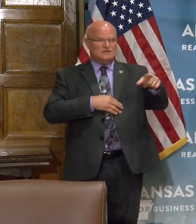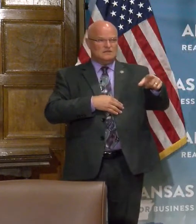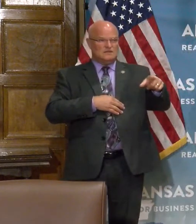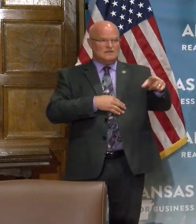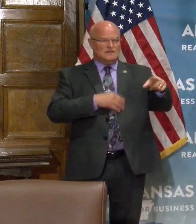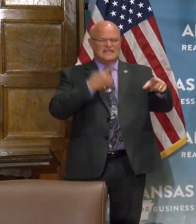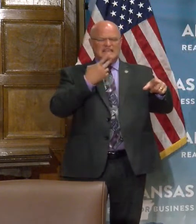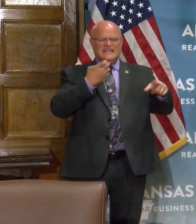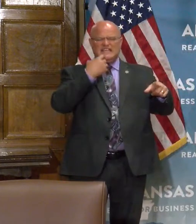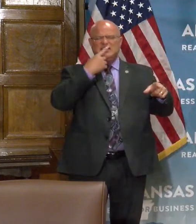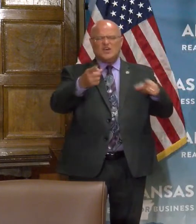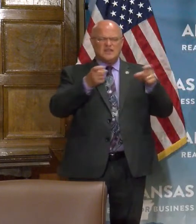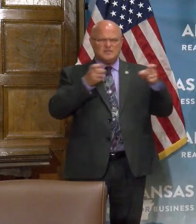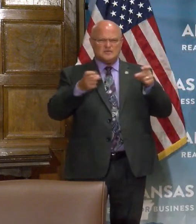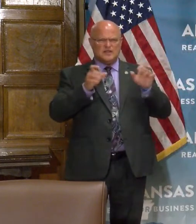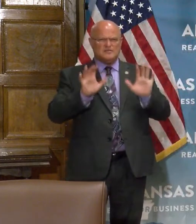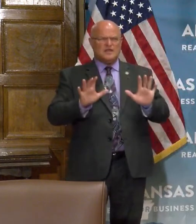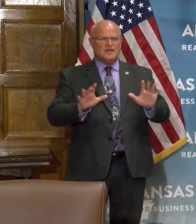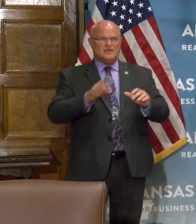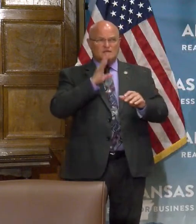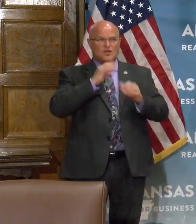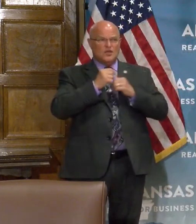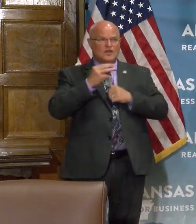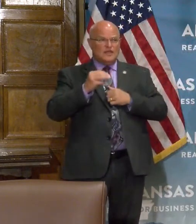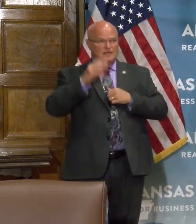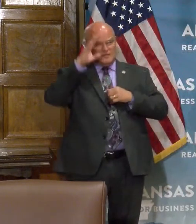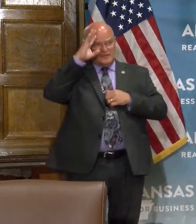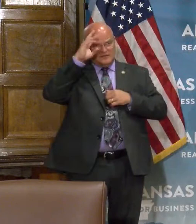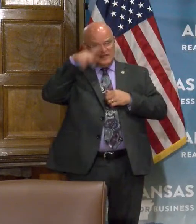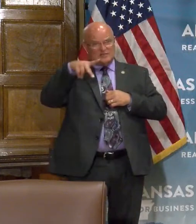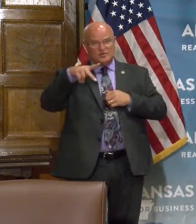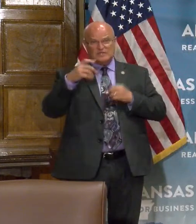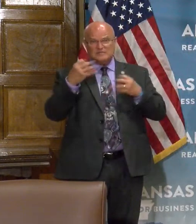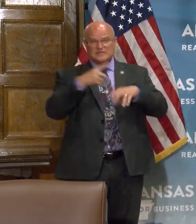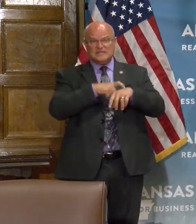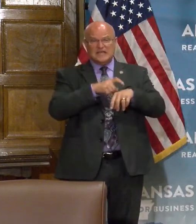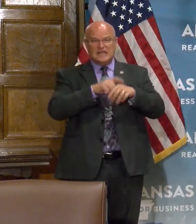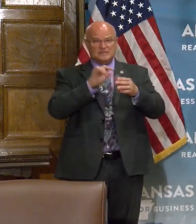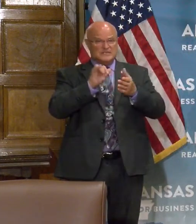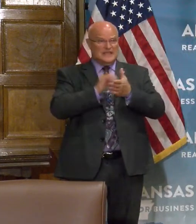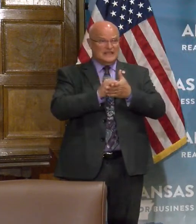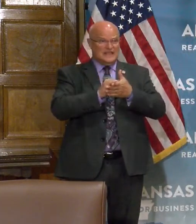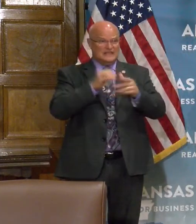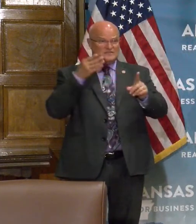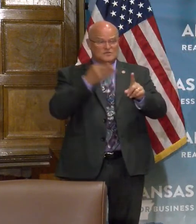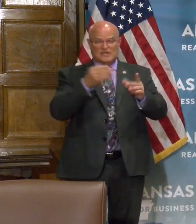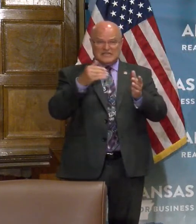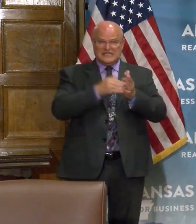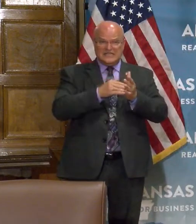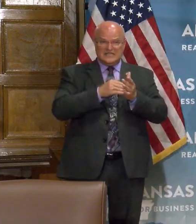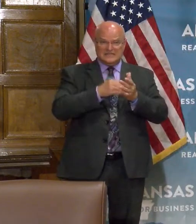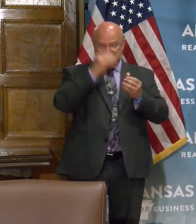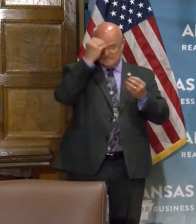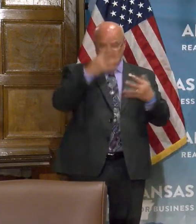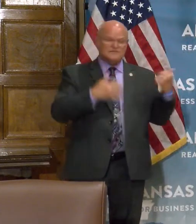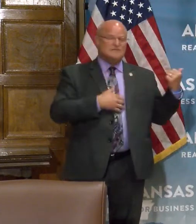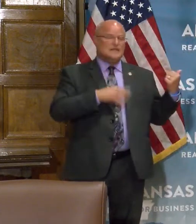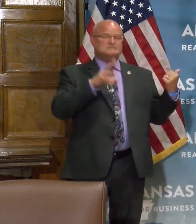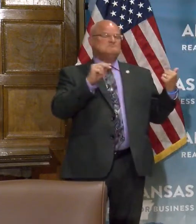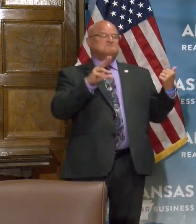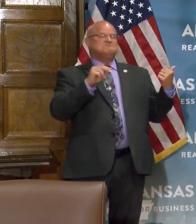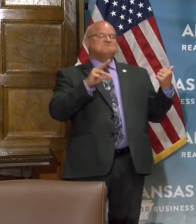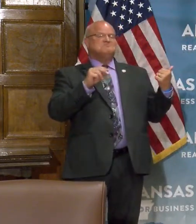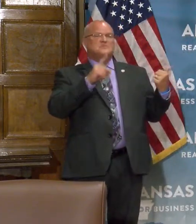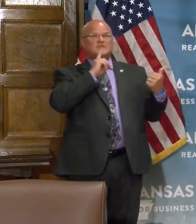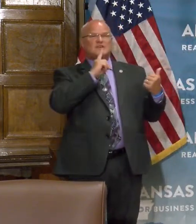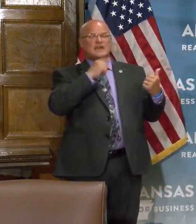administration to back off testing. Was that, you've spoken to him and the Vice President multiple times during this, is that a directive being indicated to you? Oh, absolutely not.